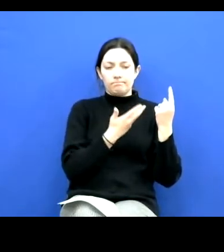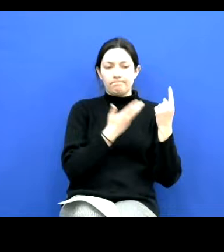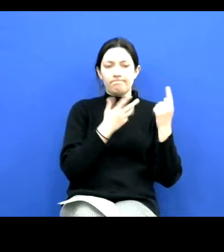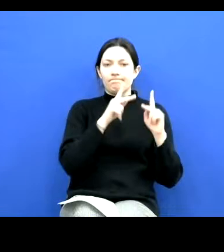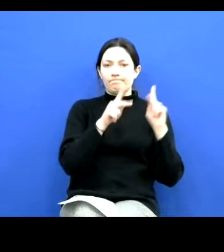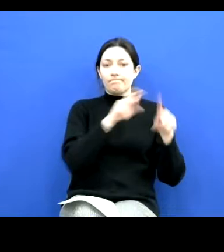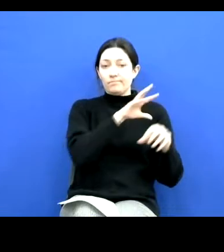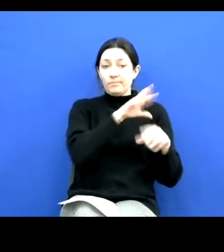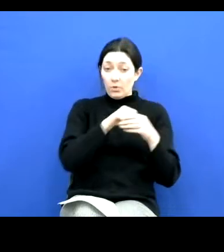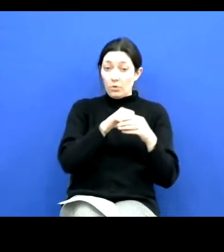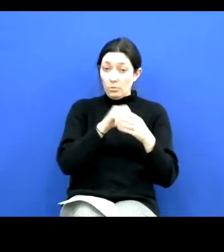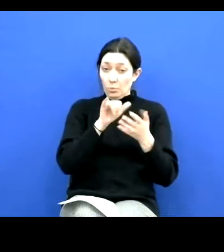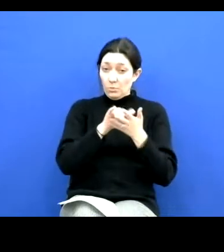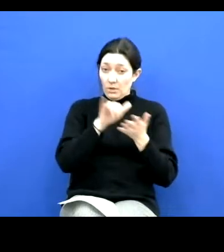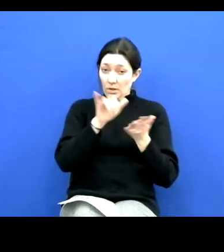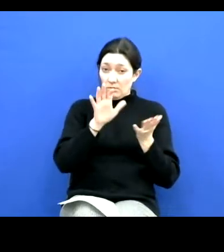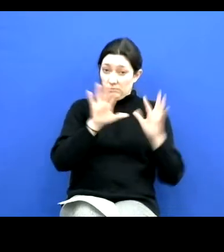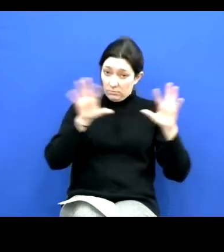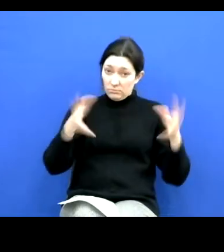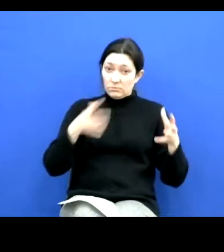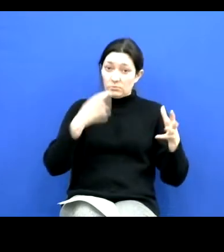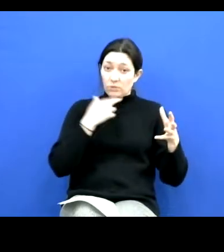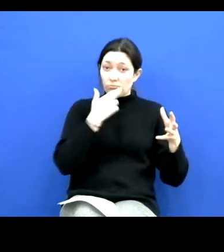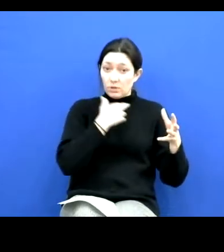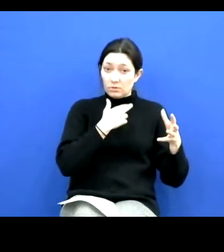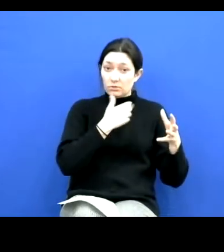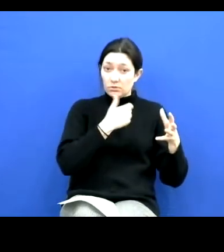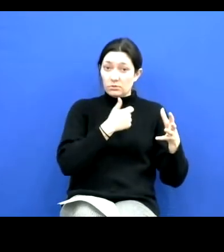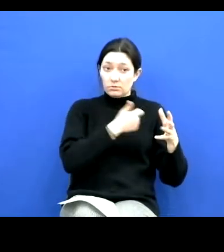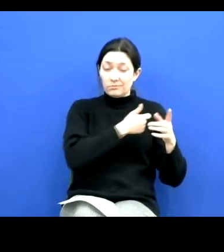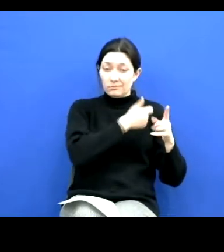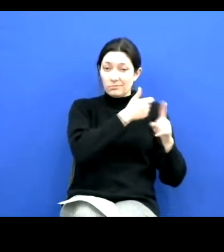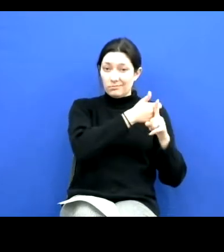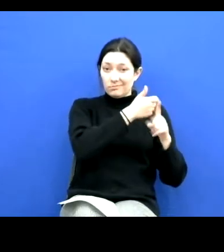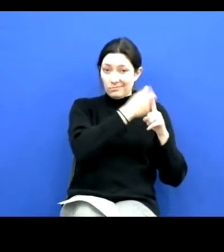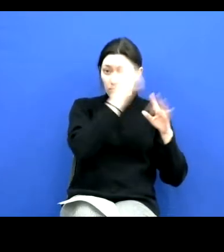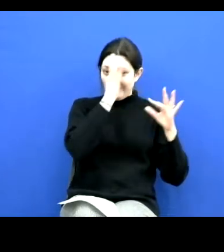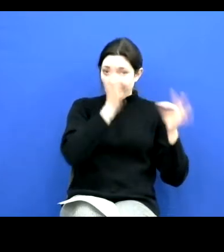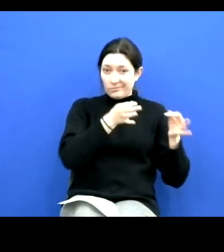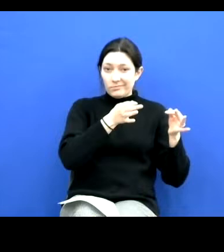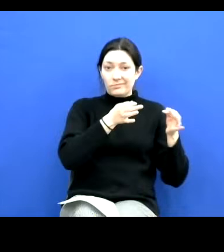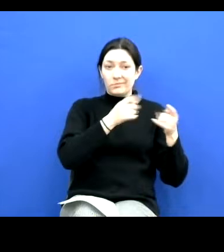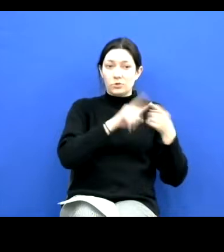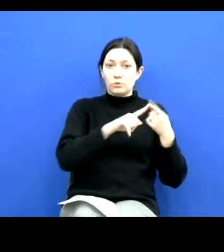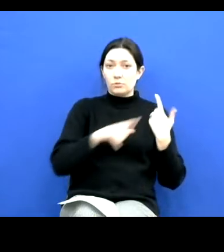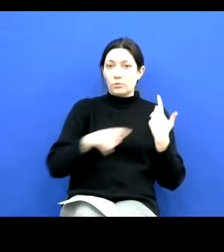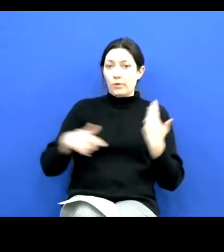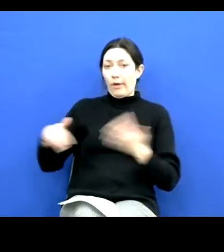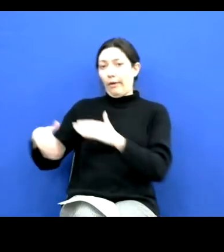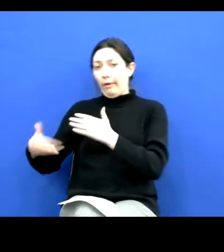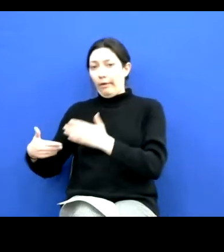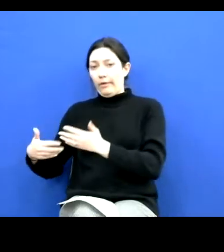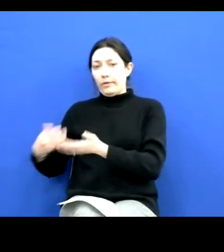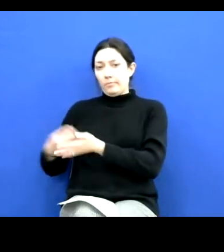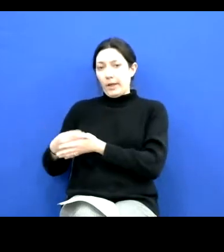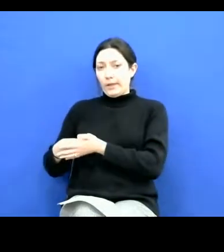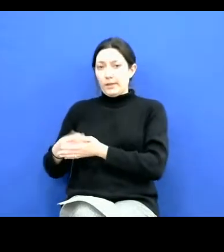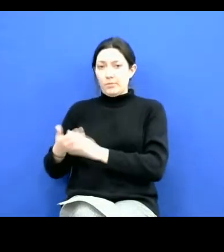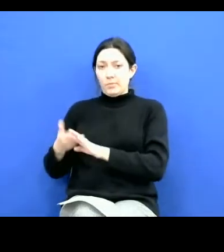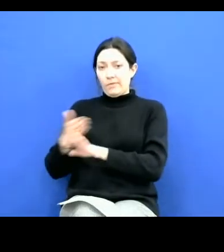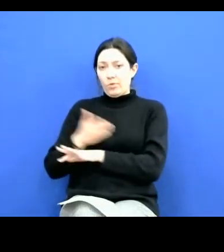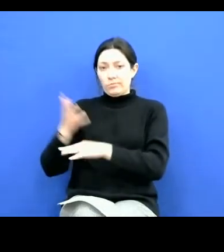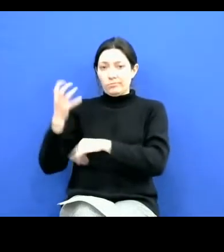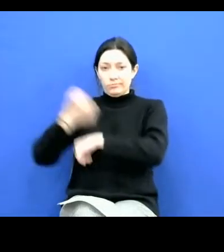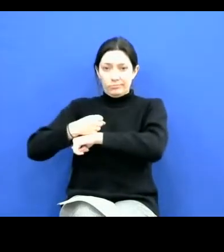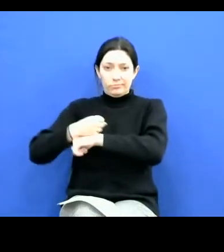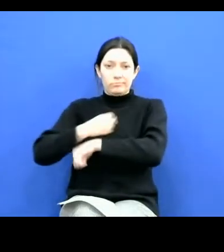people involved in the restaurant had decided to make some extra money before it went out by bringing in some of